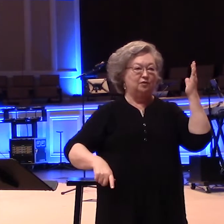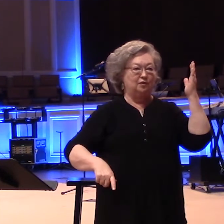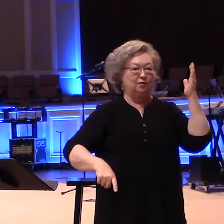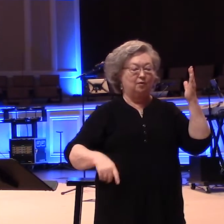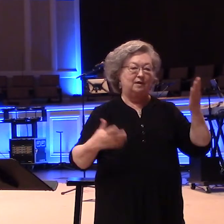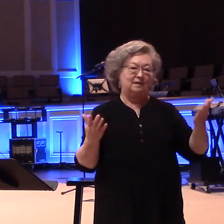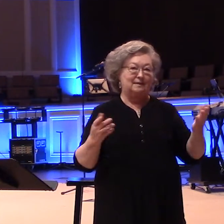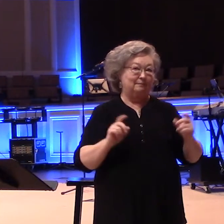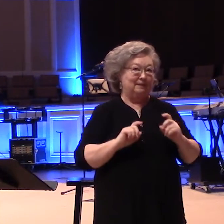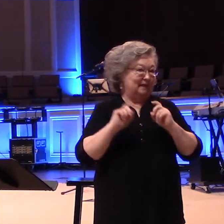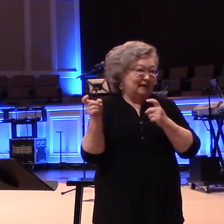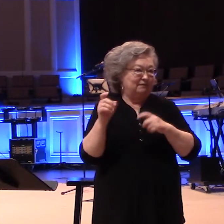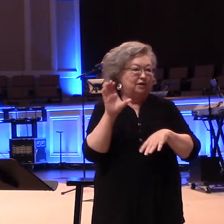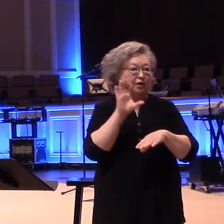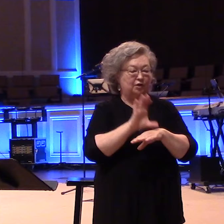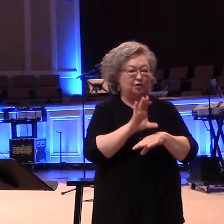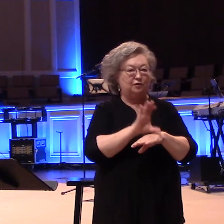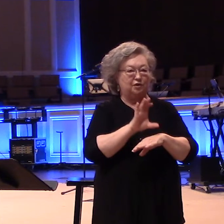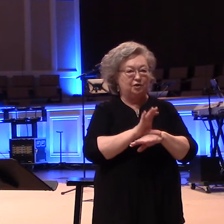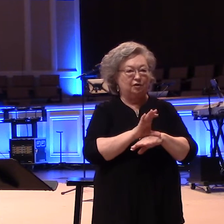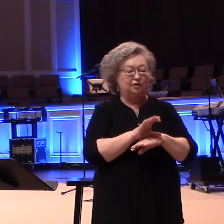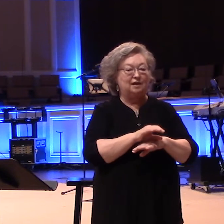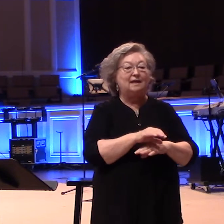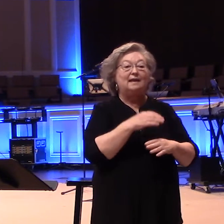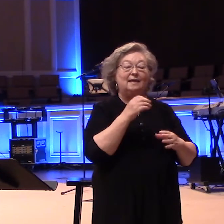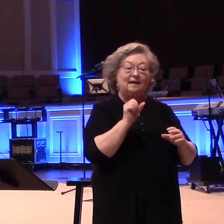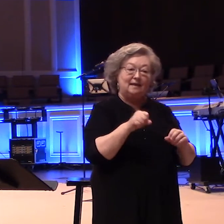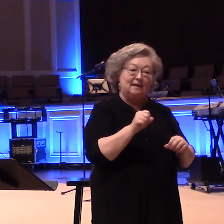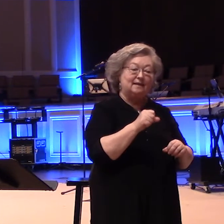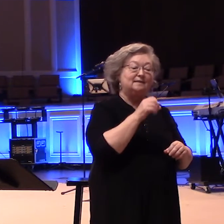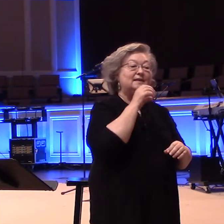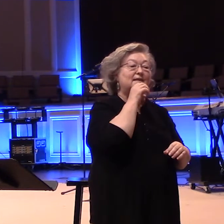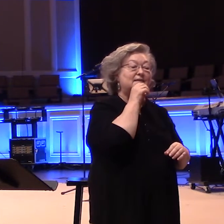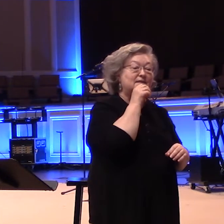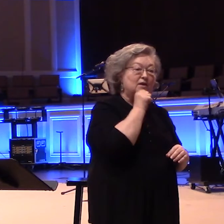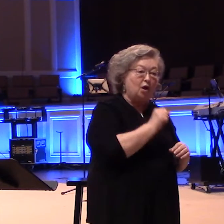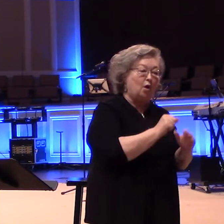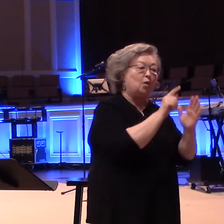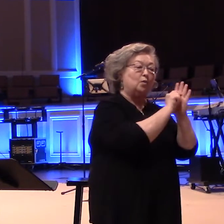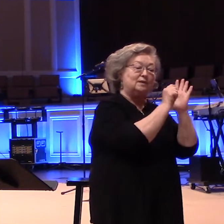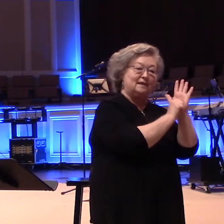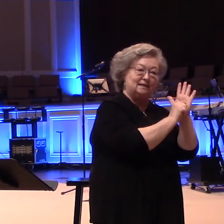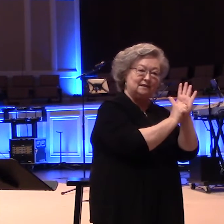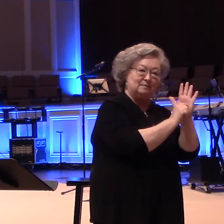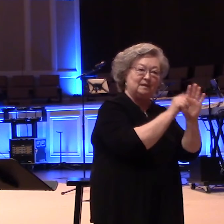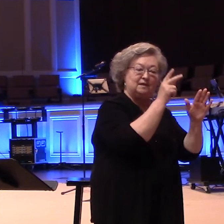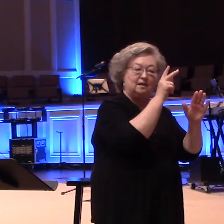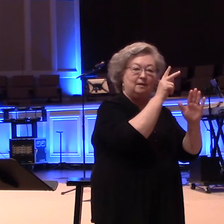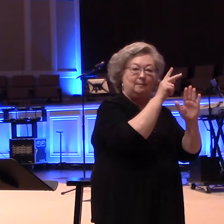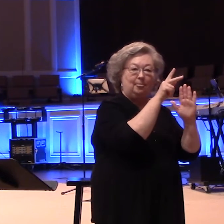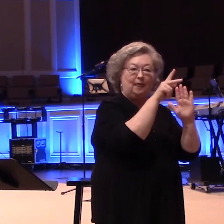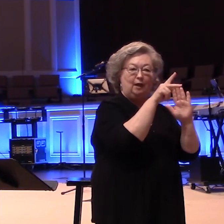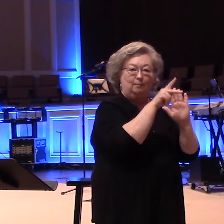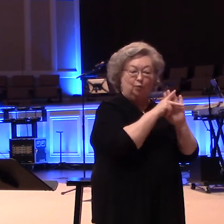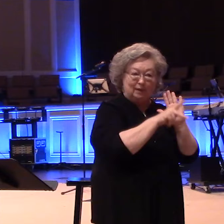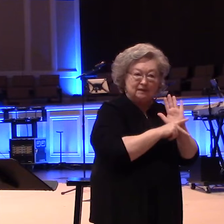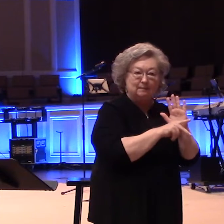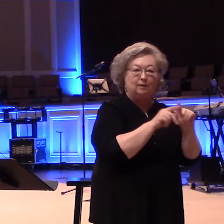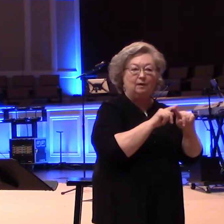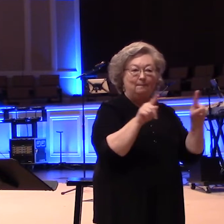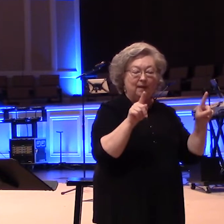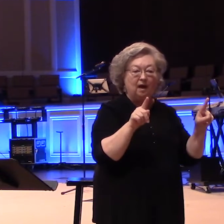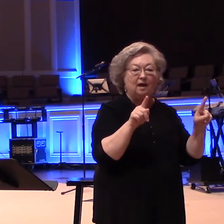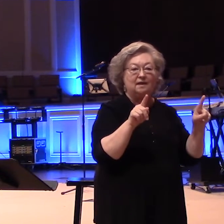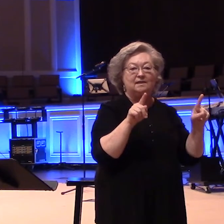good principle. And while this is an Old Testament principle, it's affirmed in the New. Jesus speaks of the tithe positively in